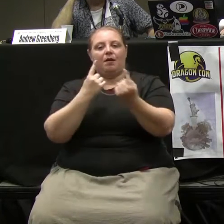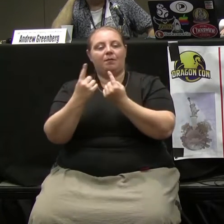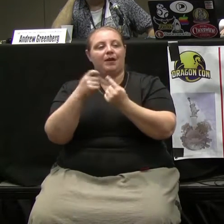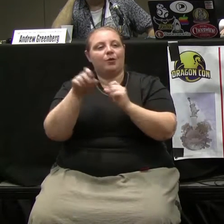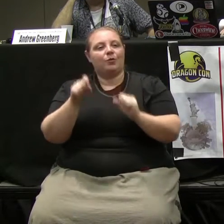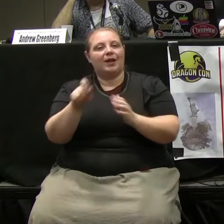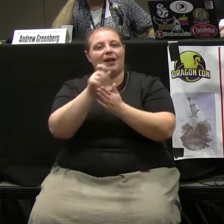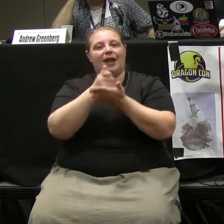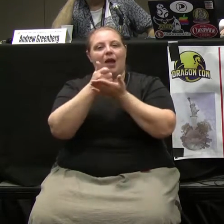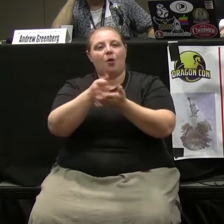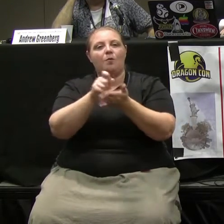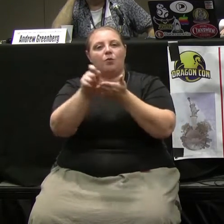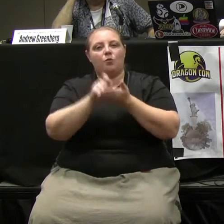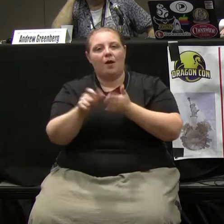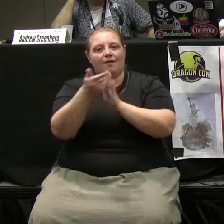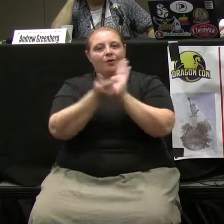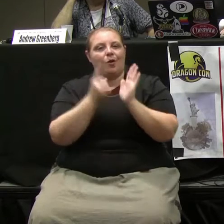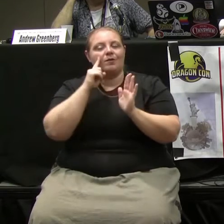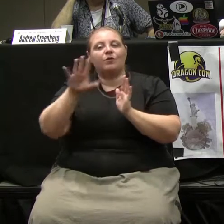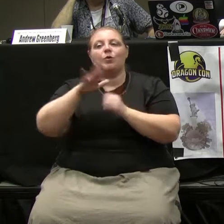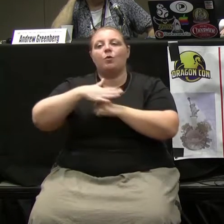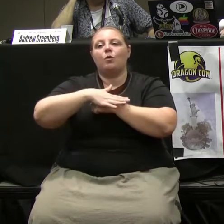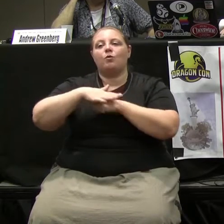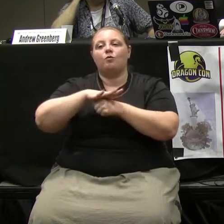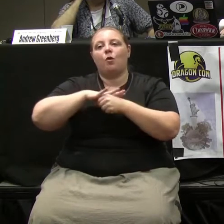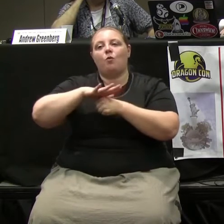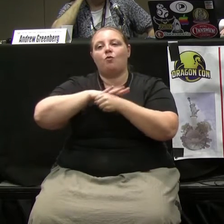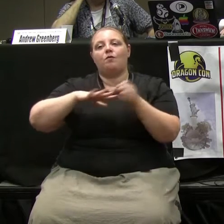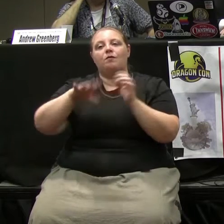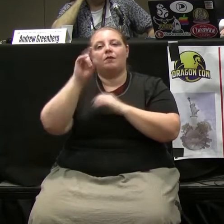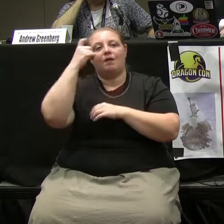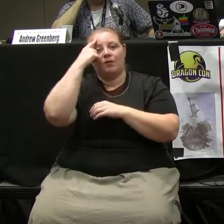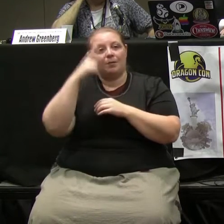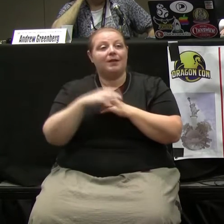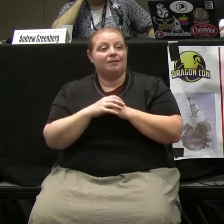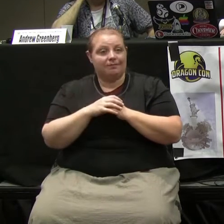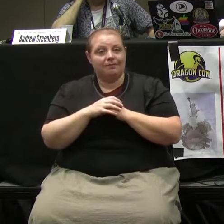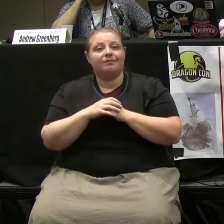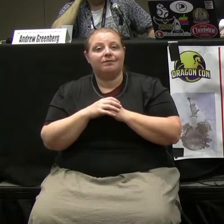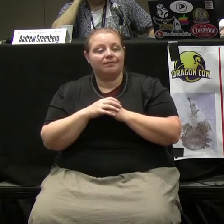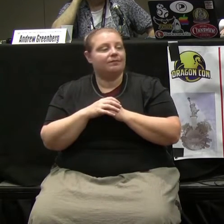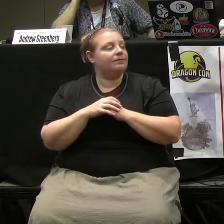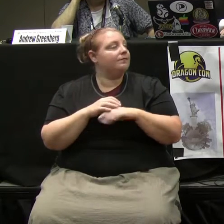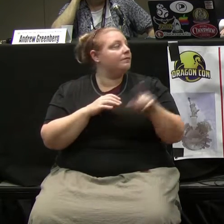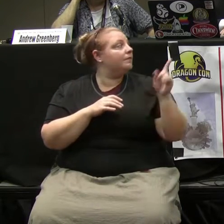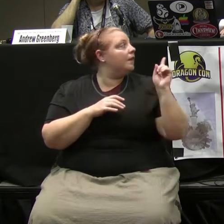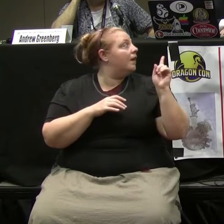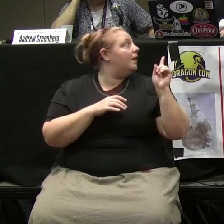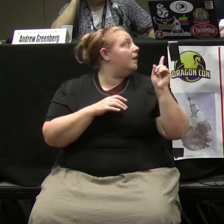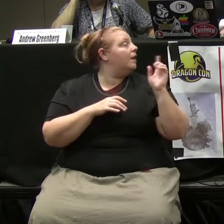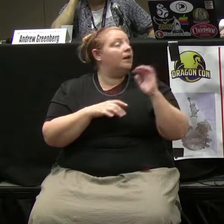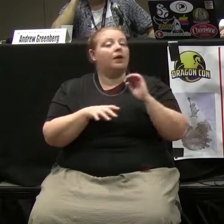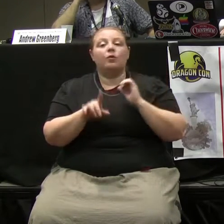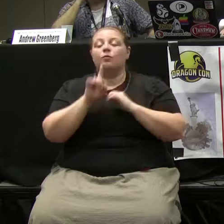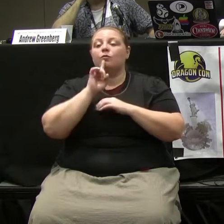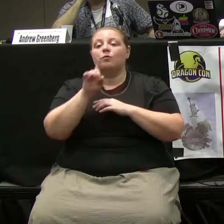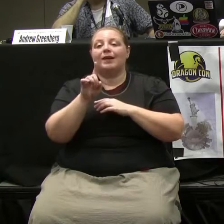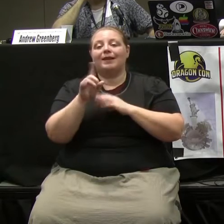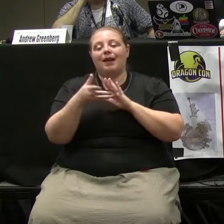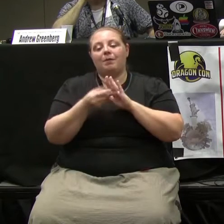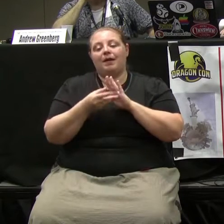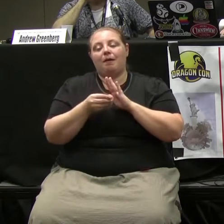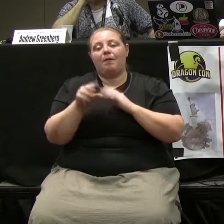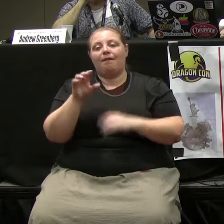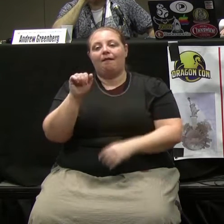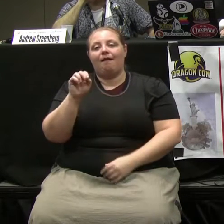local government as essentially a volunteer policymaker. I mean, it's mostly just echoing Andrew, but